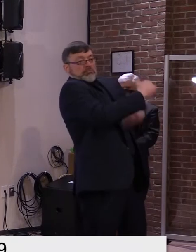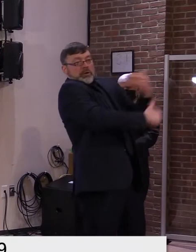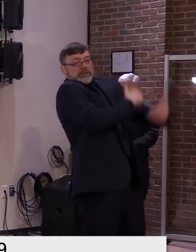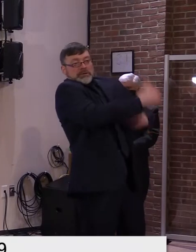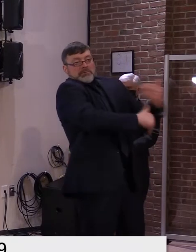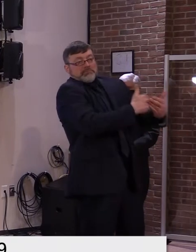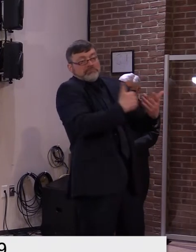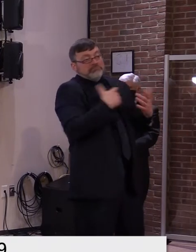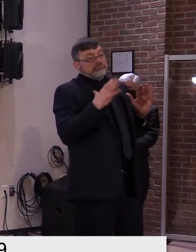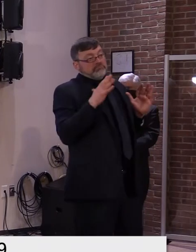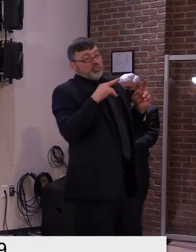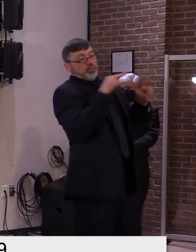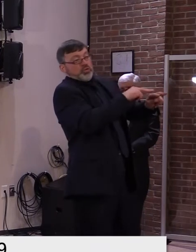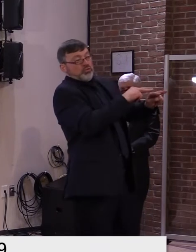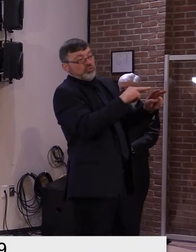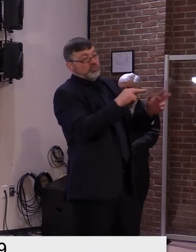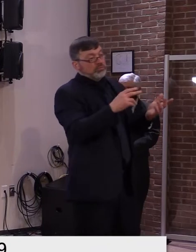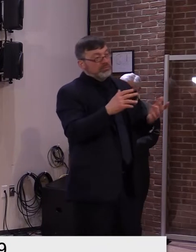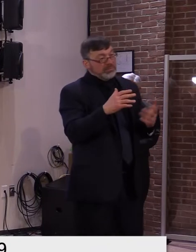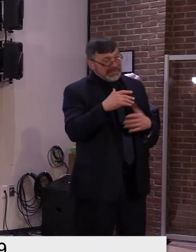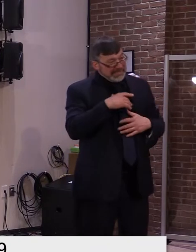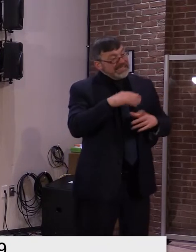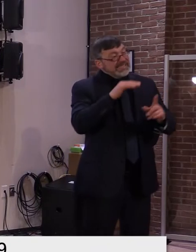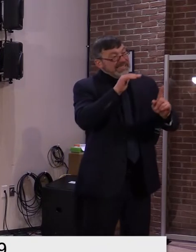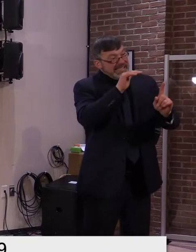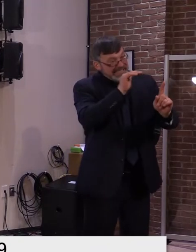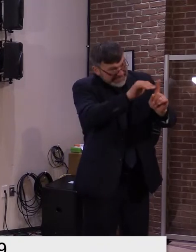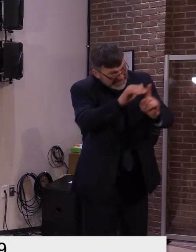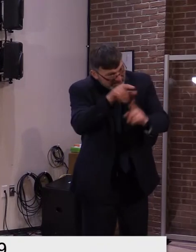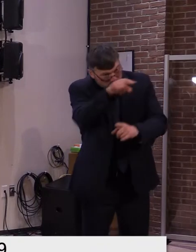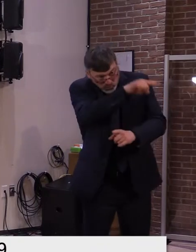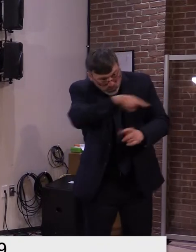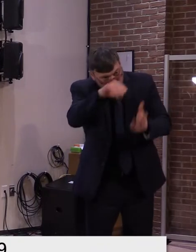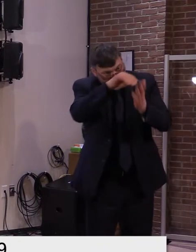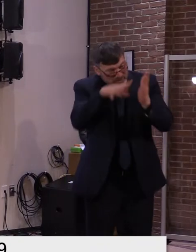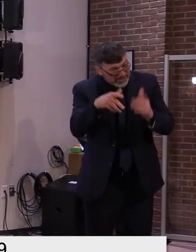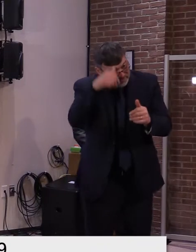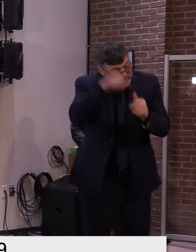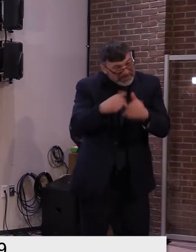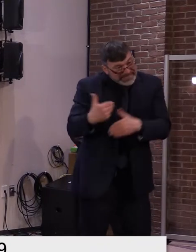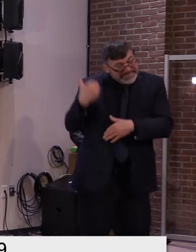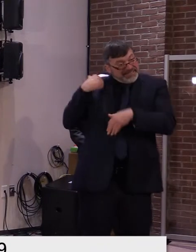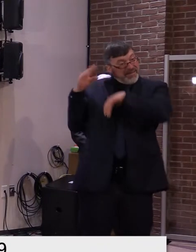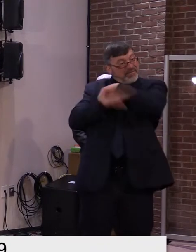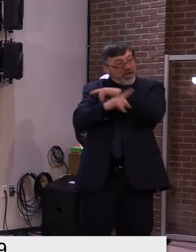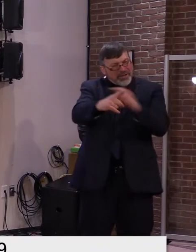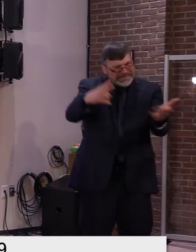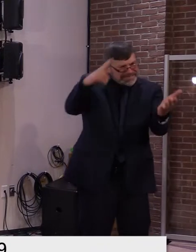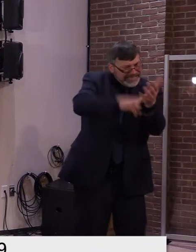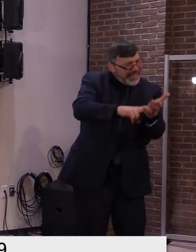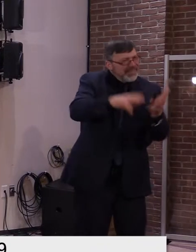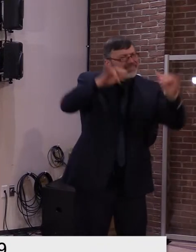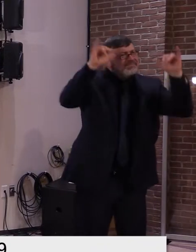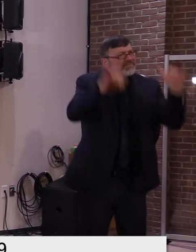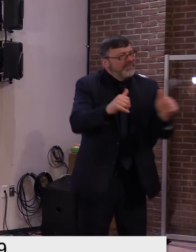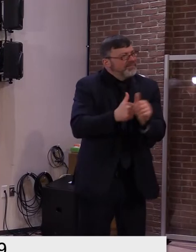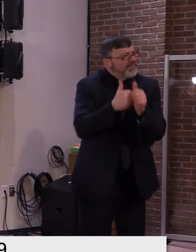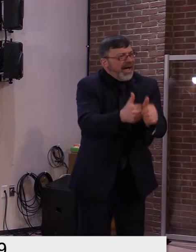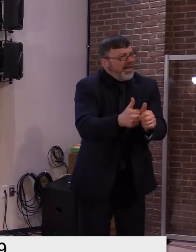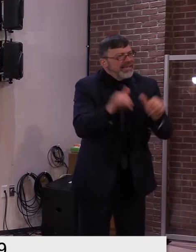just want to remind everyone, they knew what they were getting into. They agreed to the contract to come back into